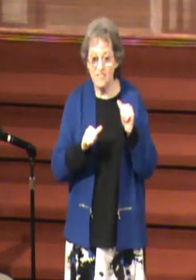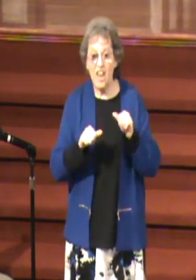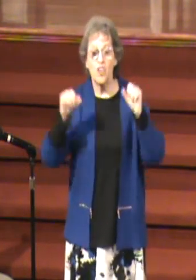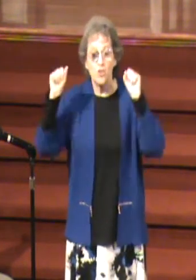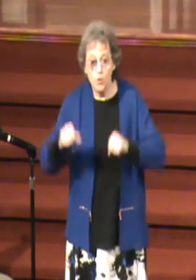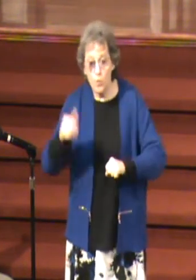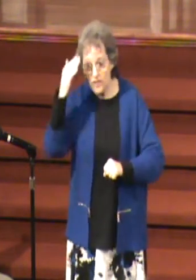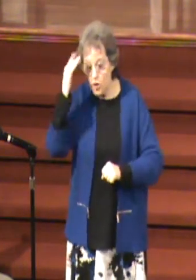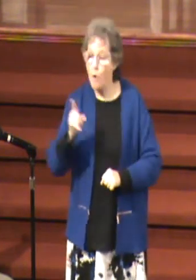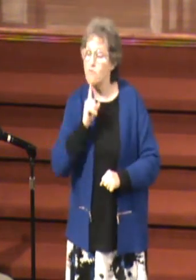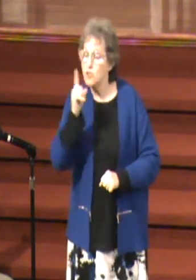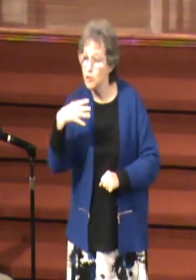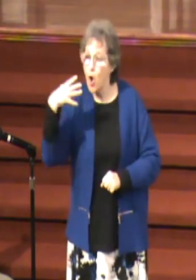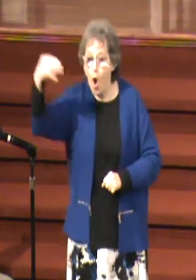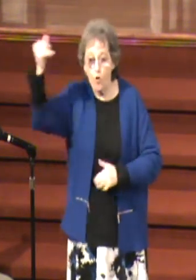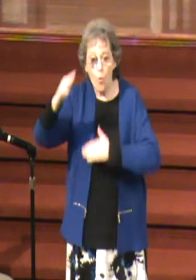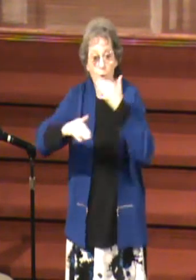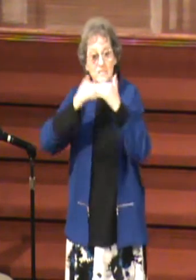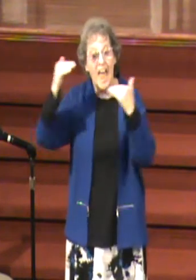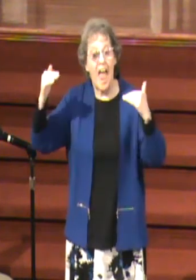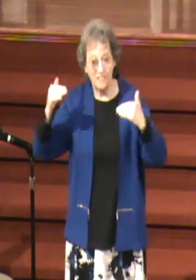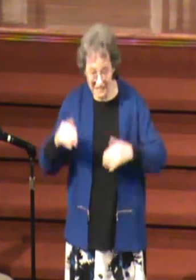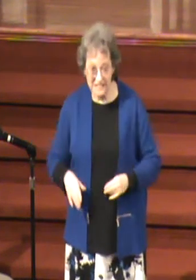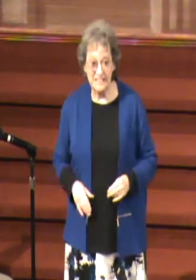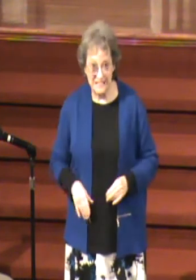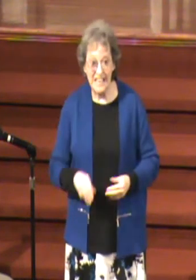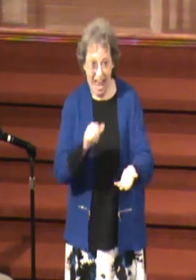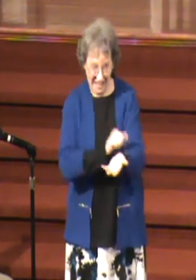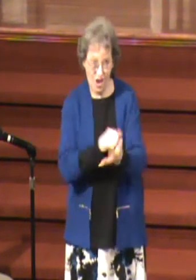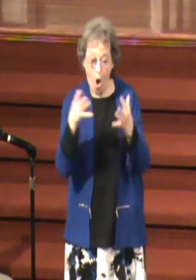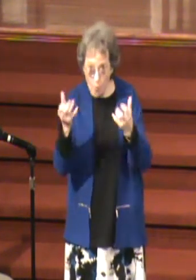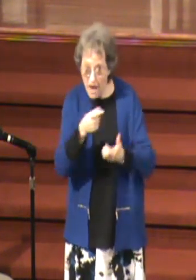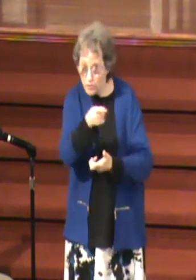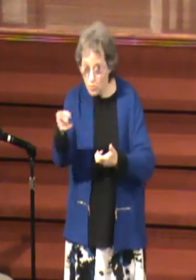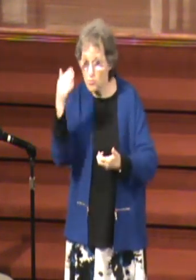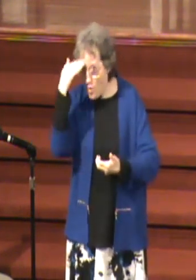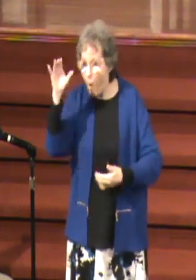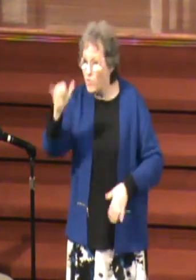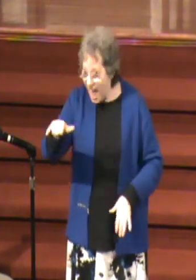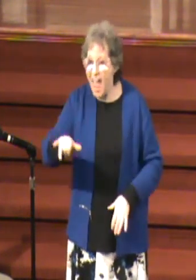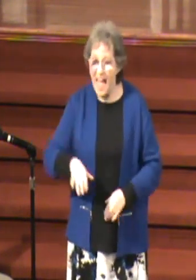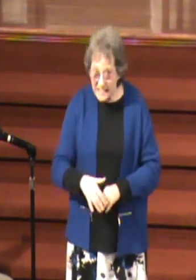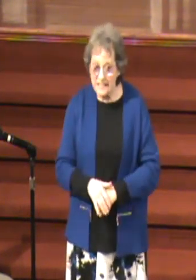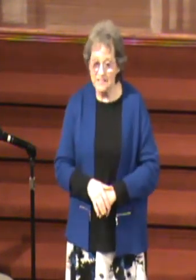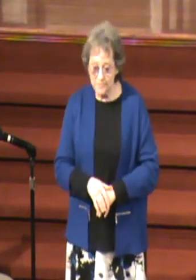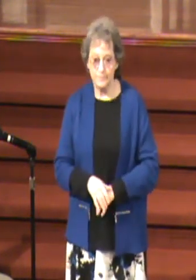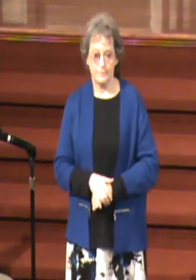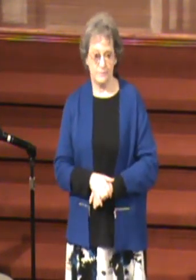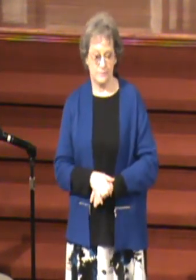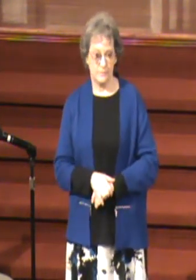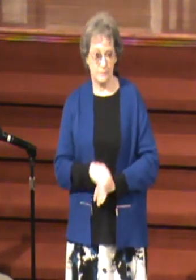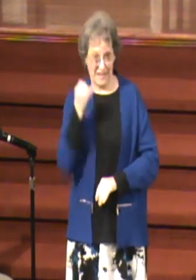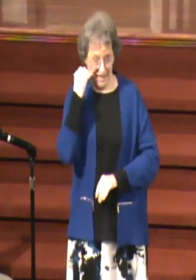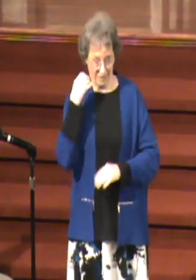sure that you're going to heaven. She would want you to know that. So if you're here today and that's